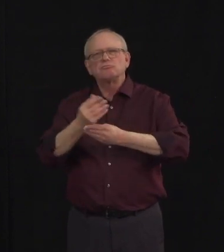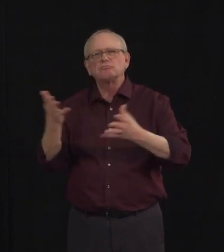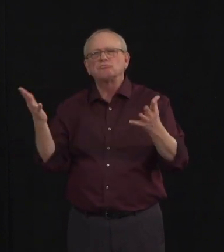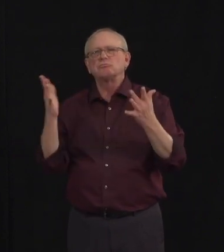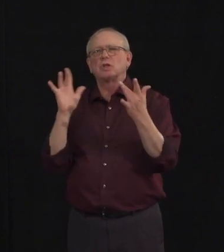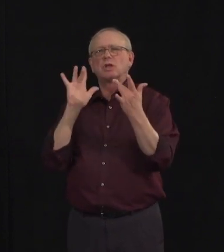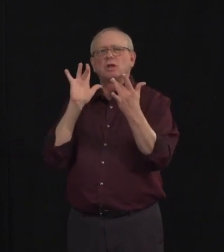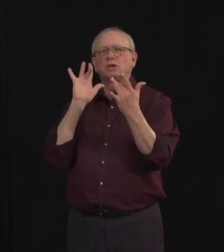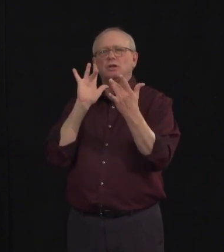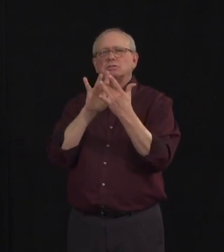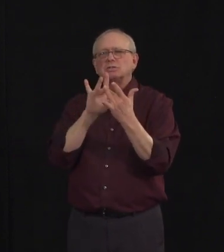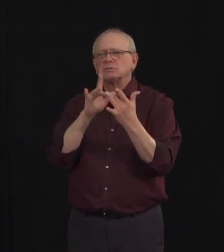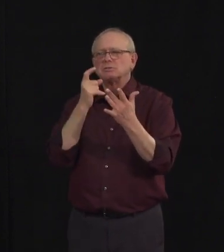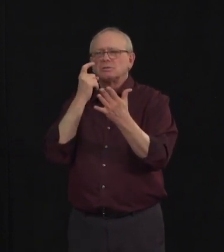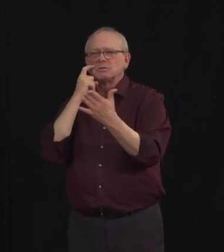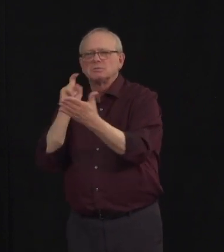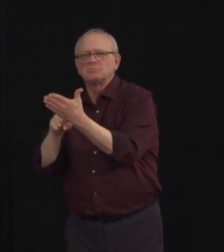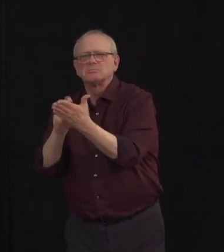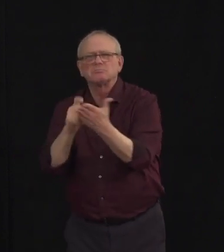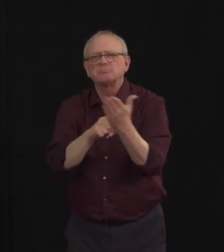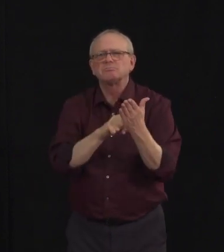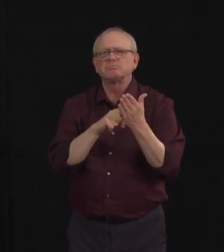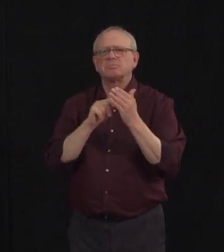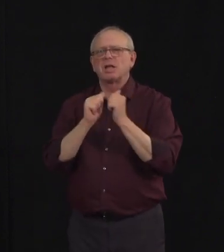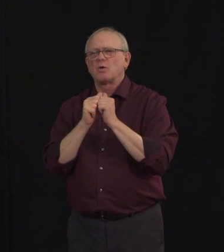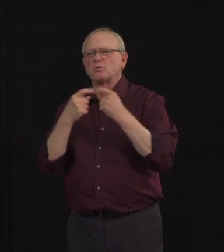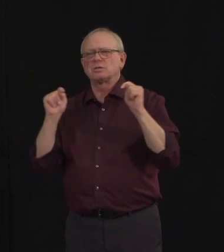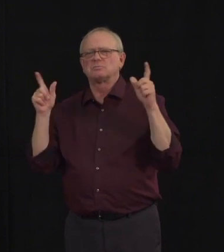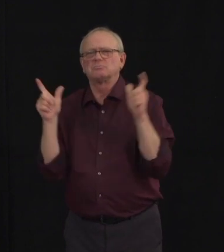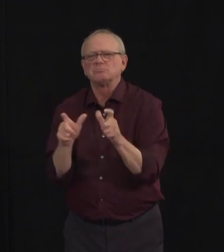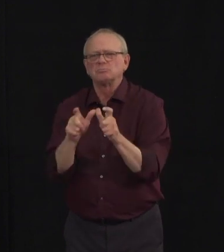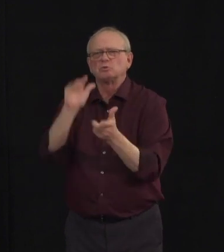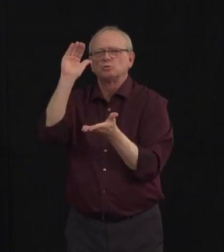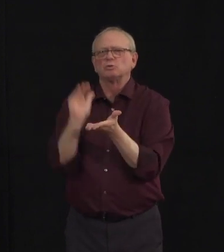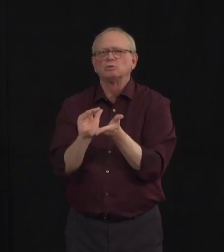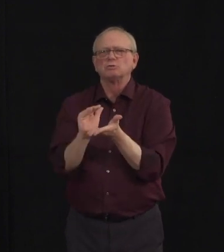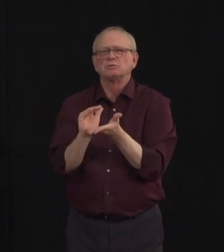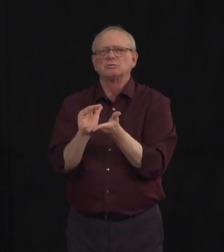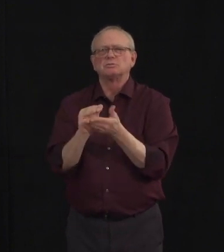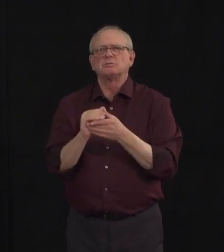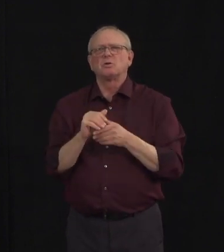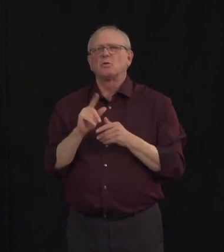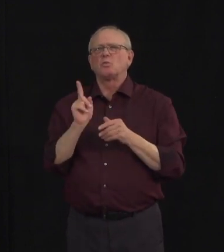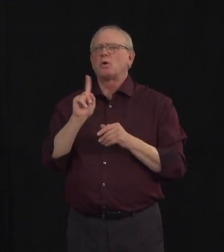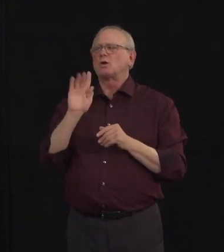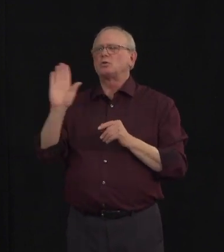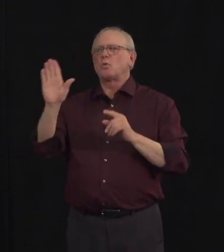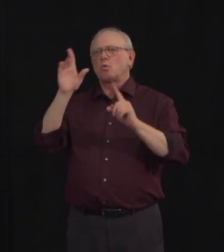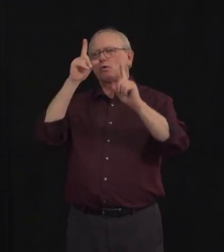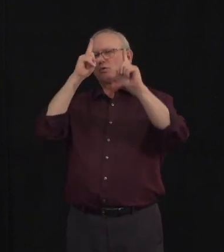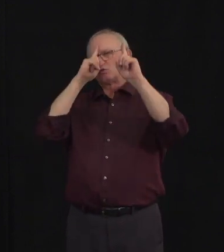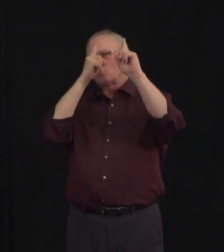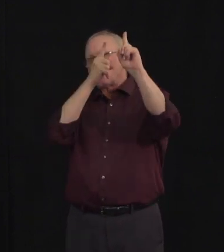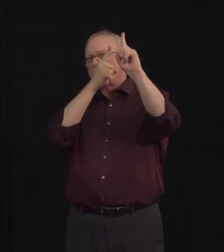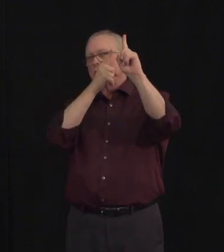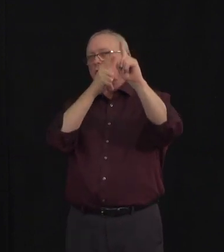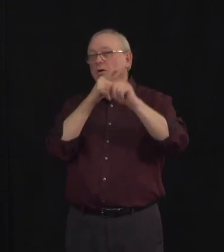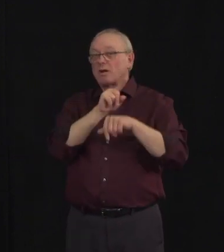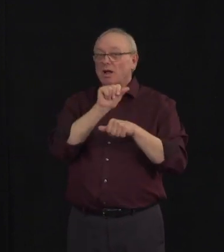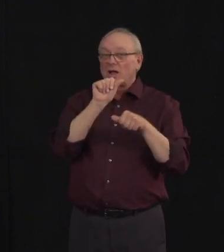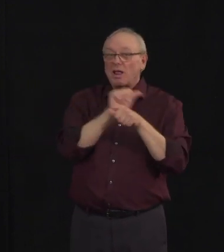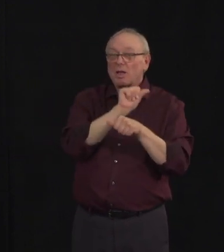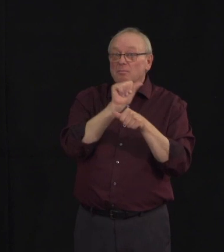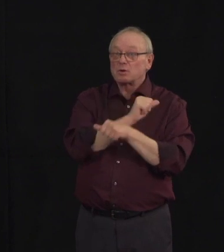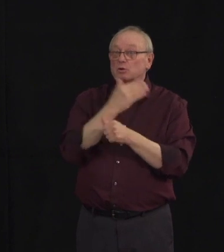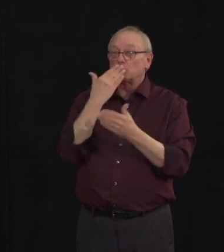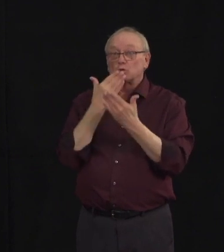undergoes contact tracing? How often would you say Alberta is meeting that goal? And what does it need to be at for a safe reopening?